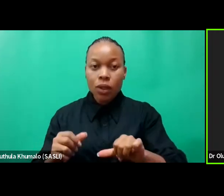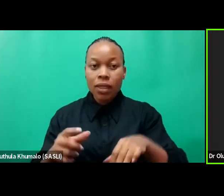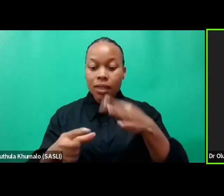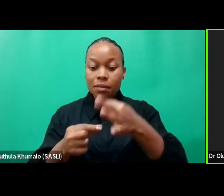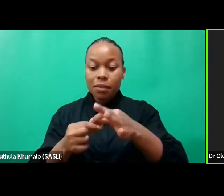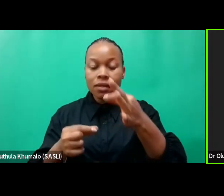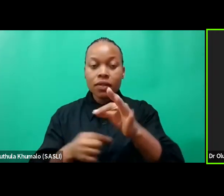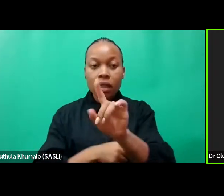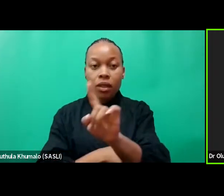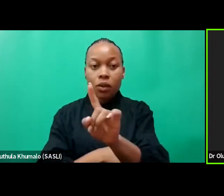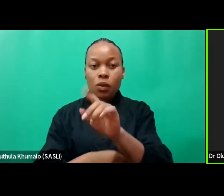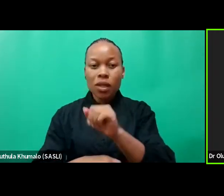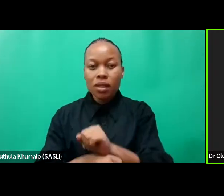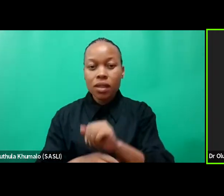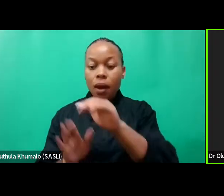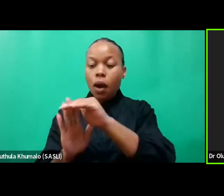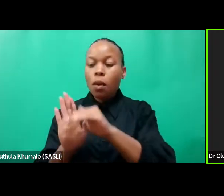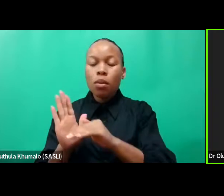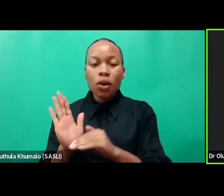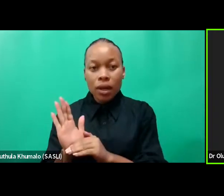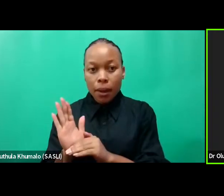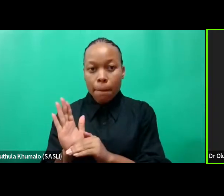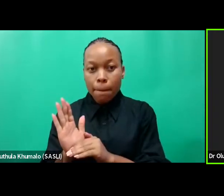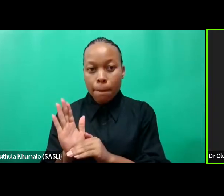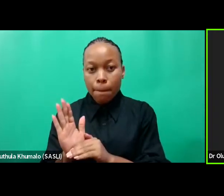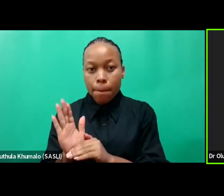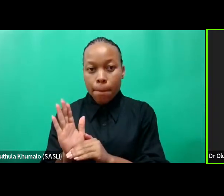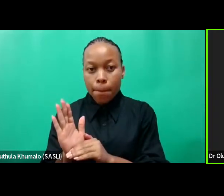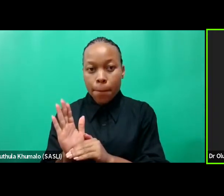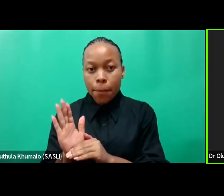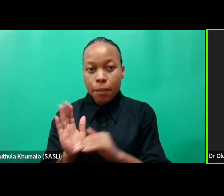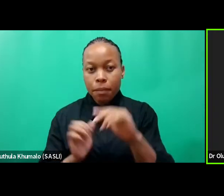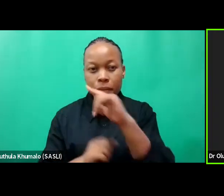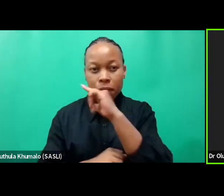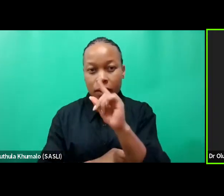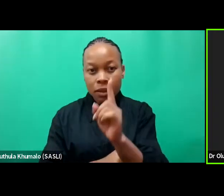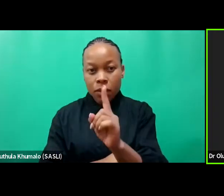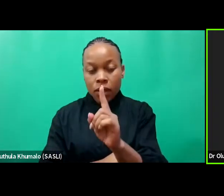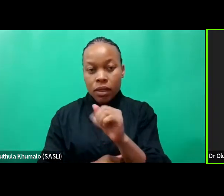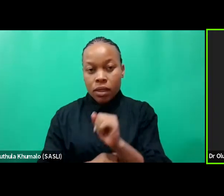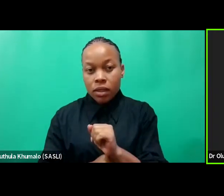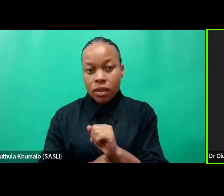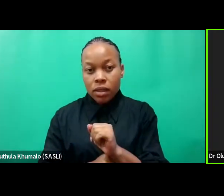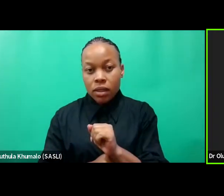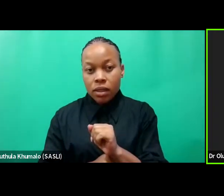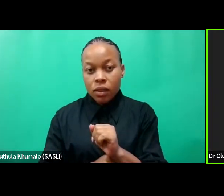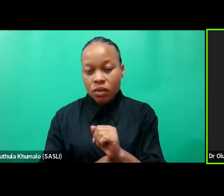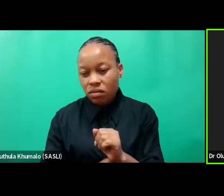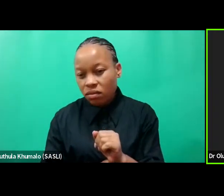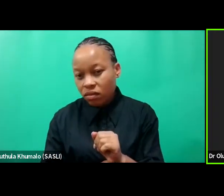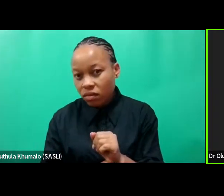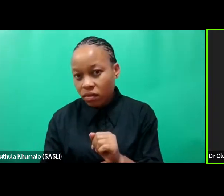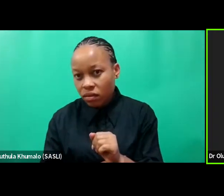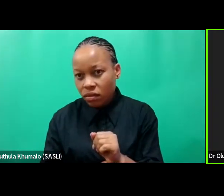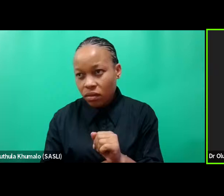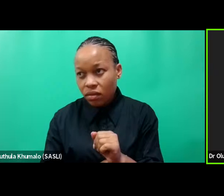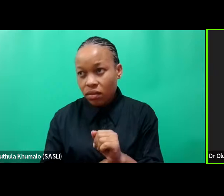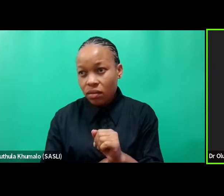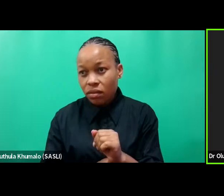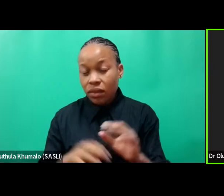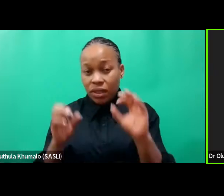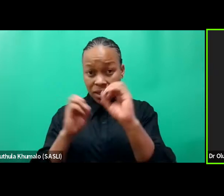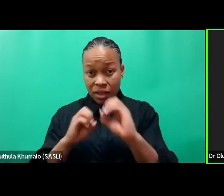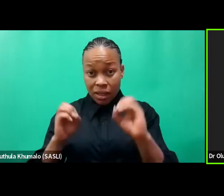program, the training. Then one of the others say that some of the beneficiaries said that they were not involved at the design piece, because I